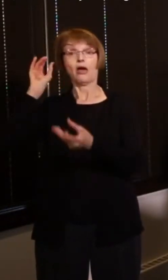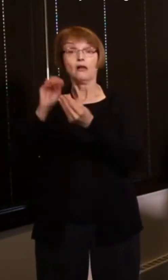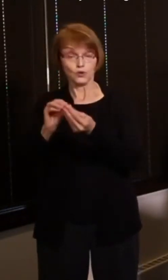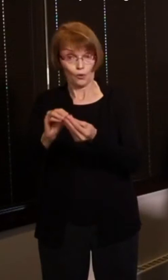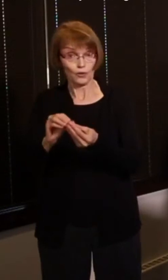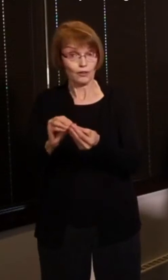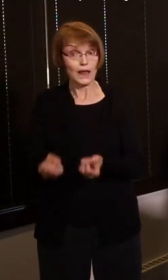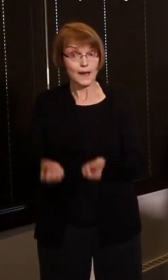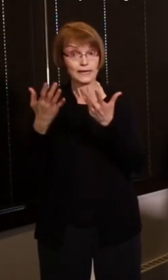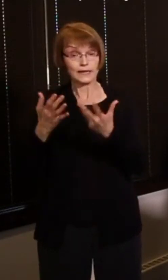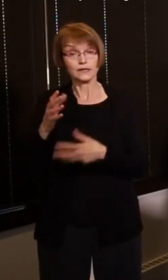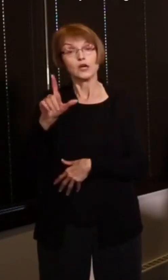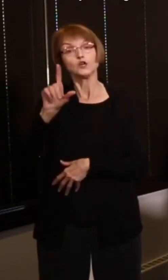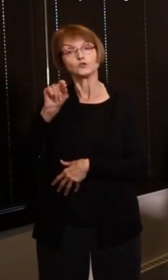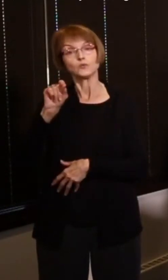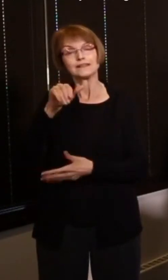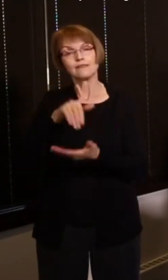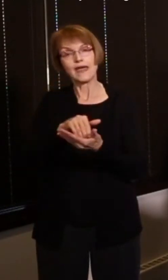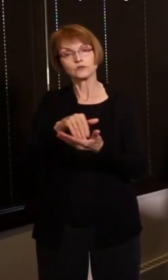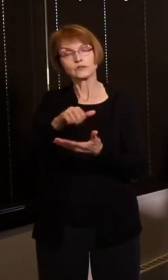cumulative total to